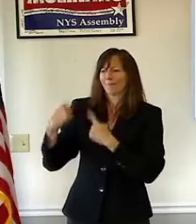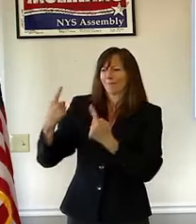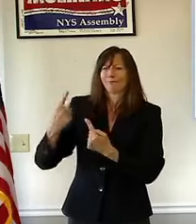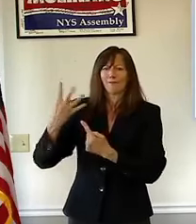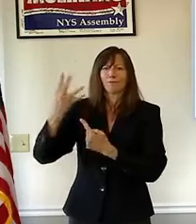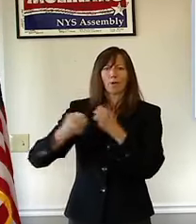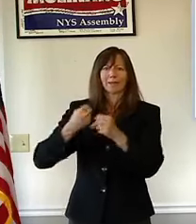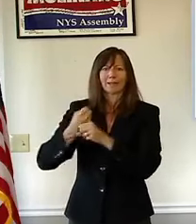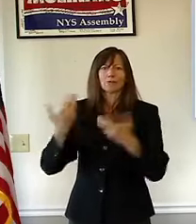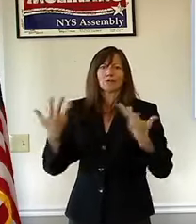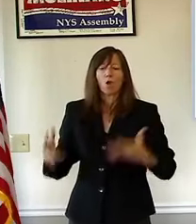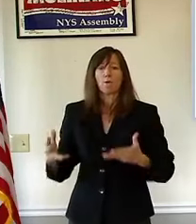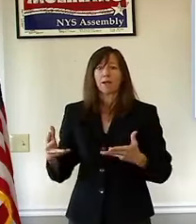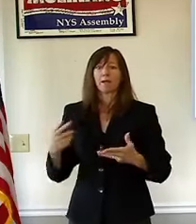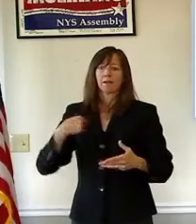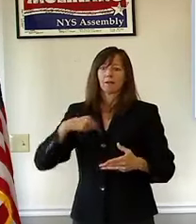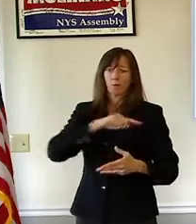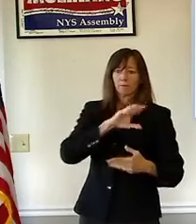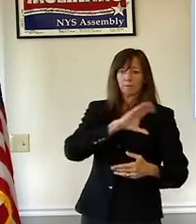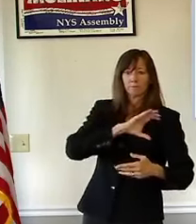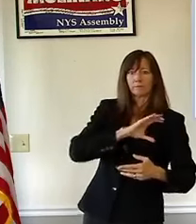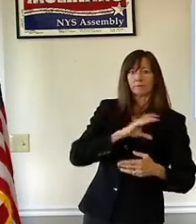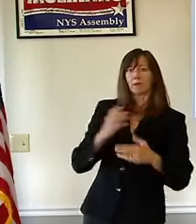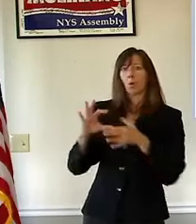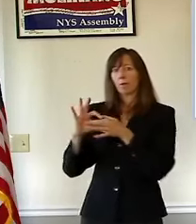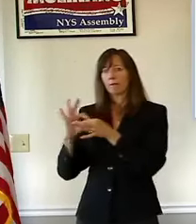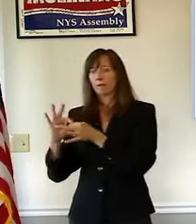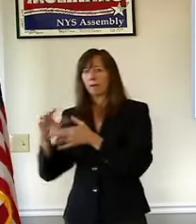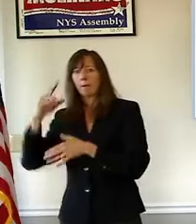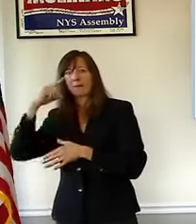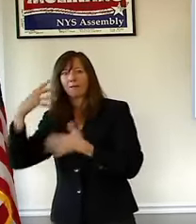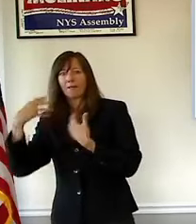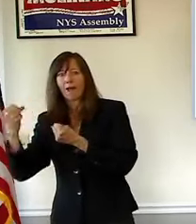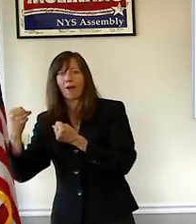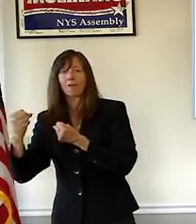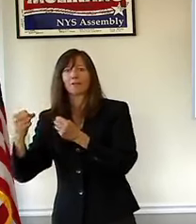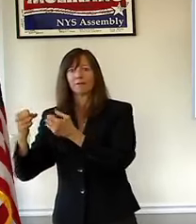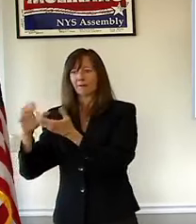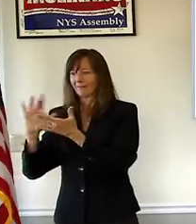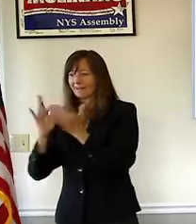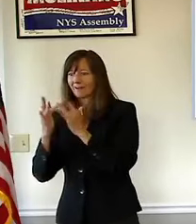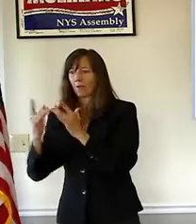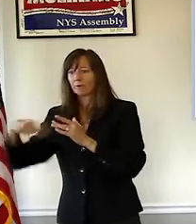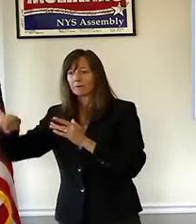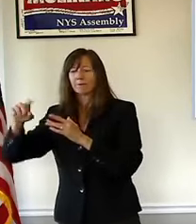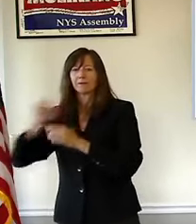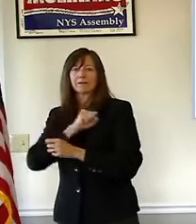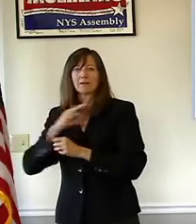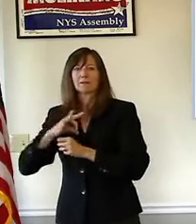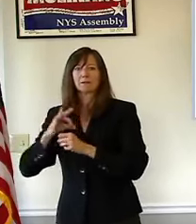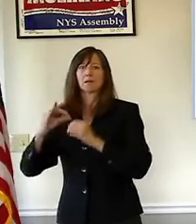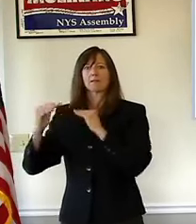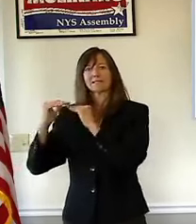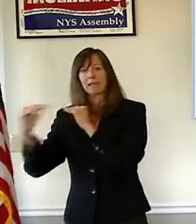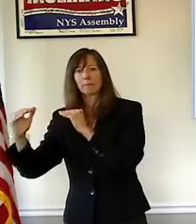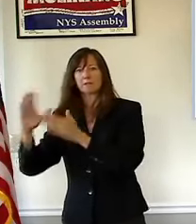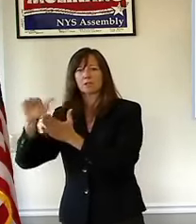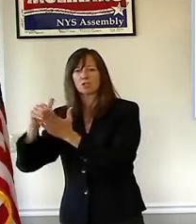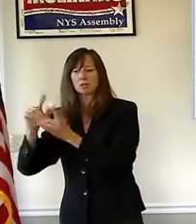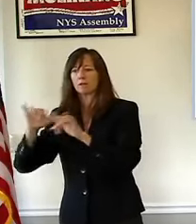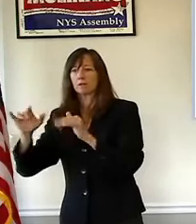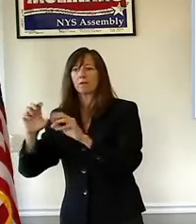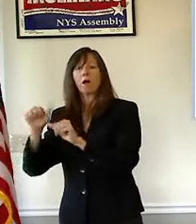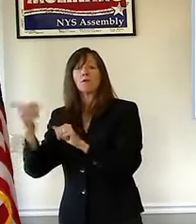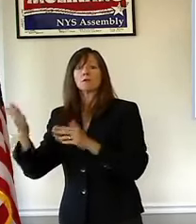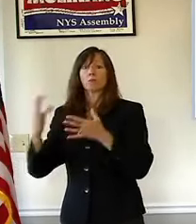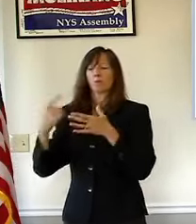mental health providers with the city of Poughkeepsie Police Department or our network of mental health services, a stabilization center and others, we make that direct